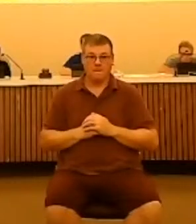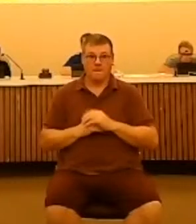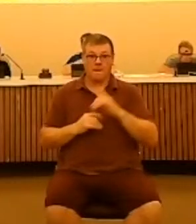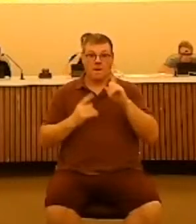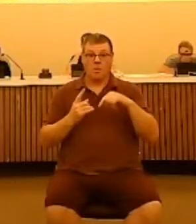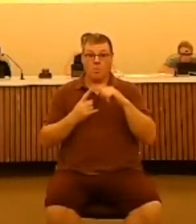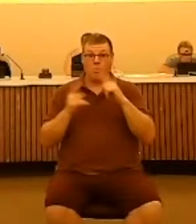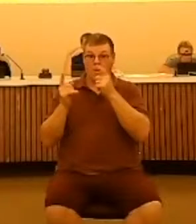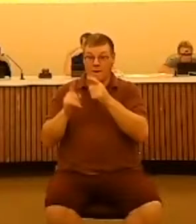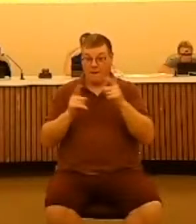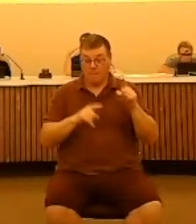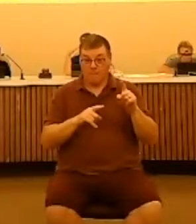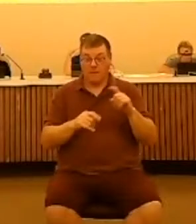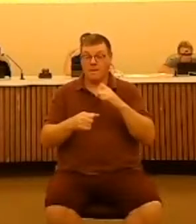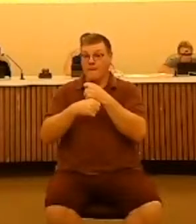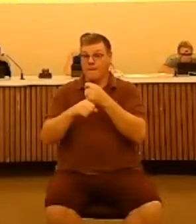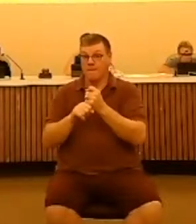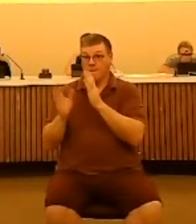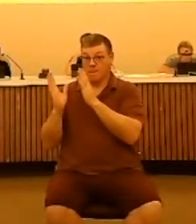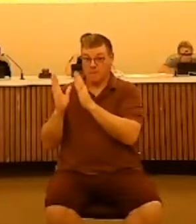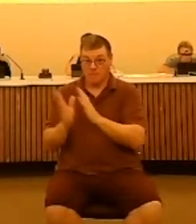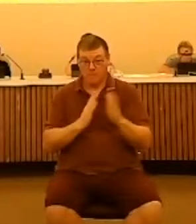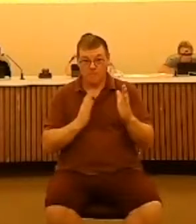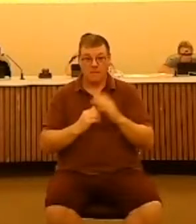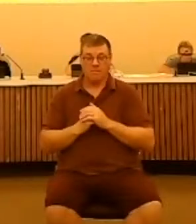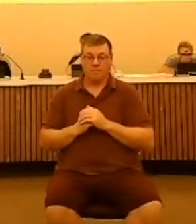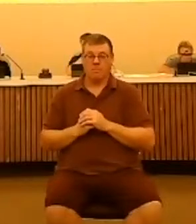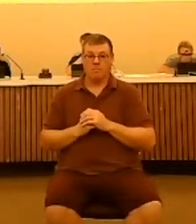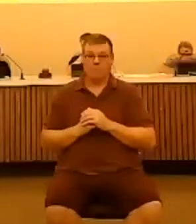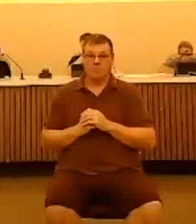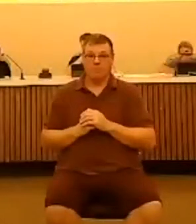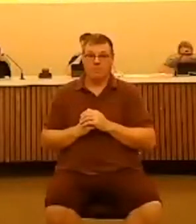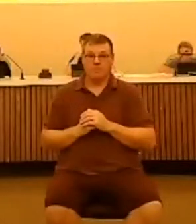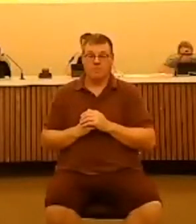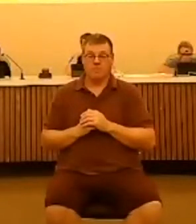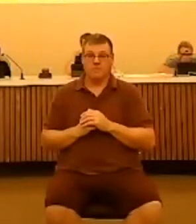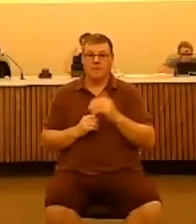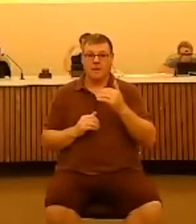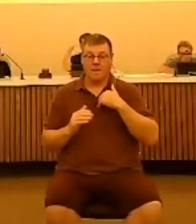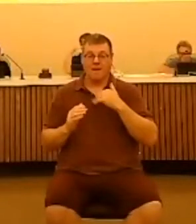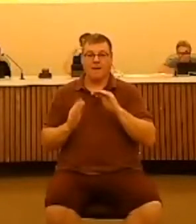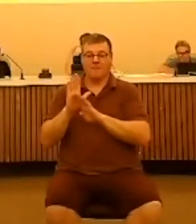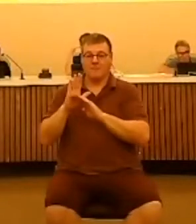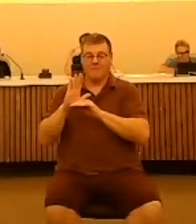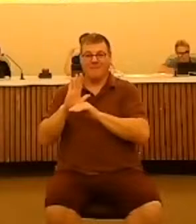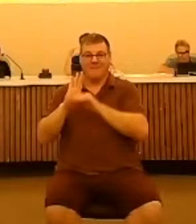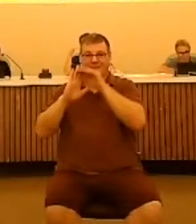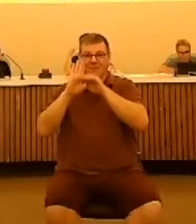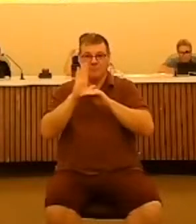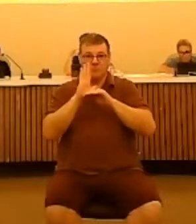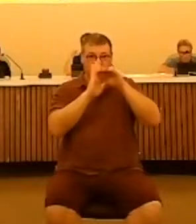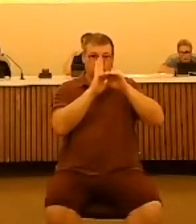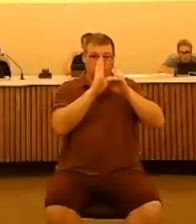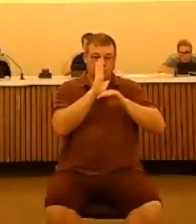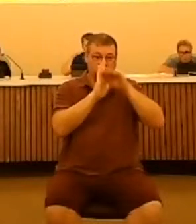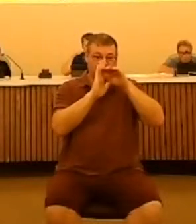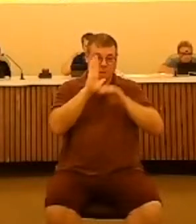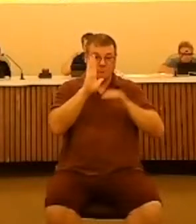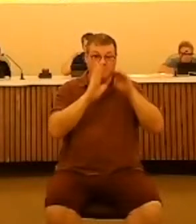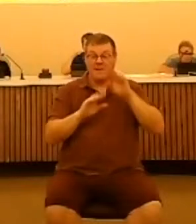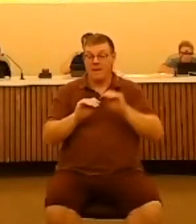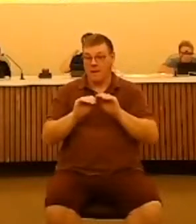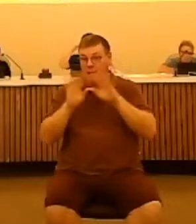what happens is they create a grading plan that has the elevations of the various things. And obviously,